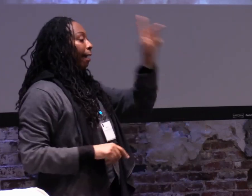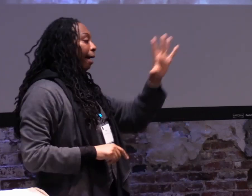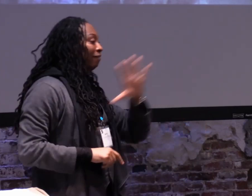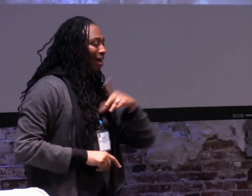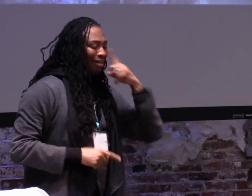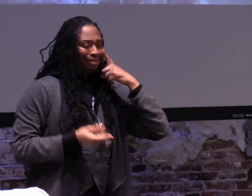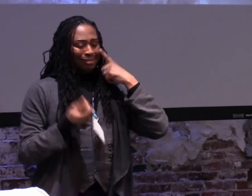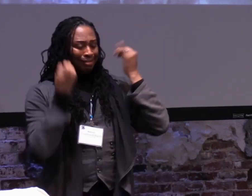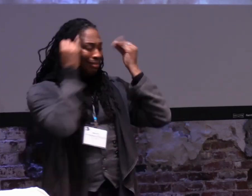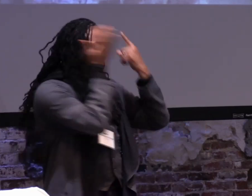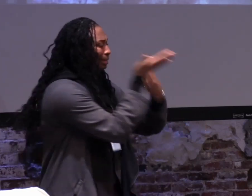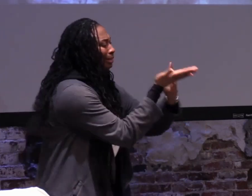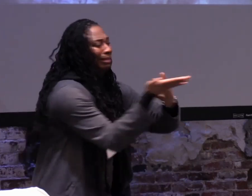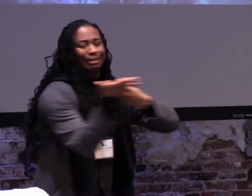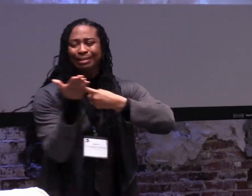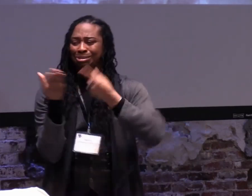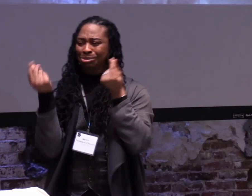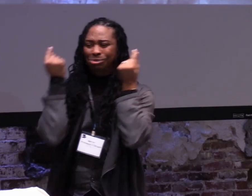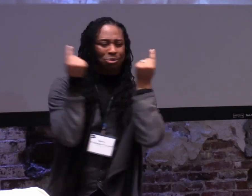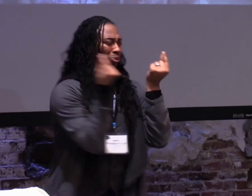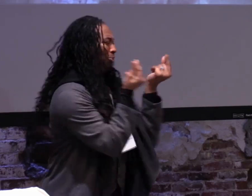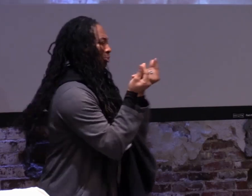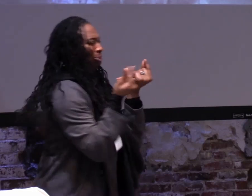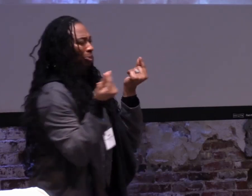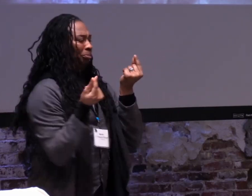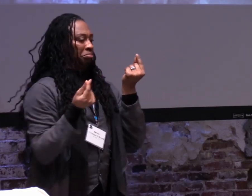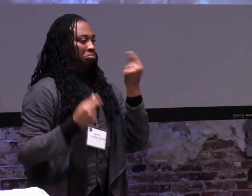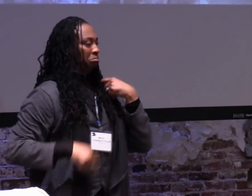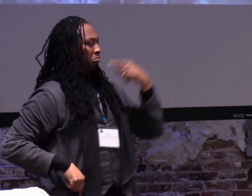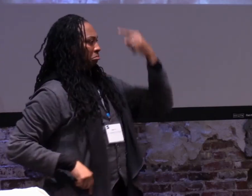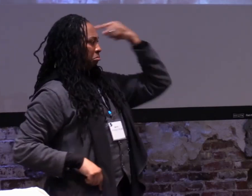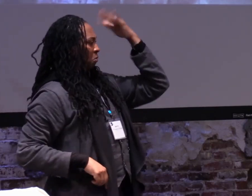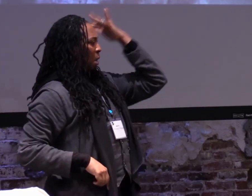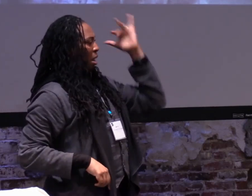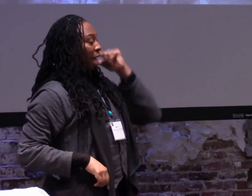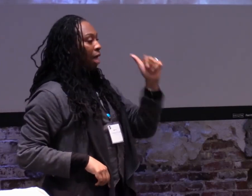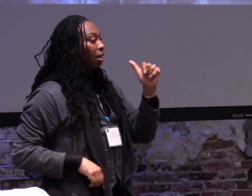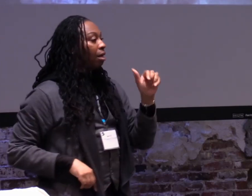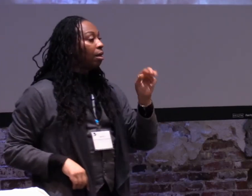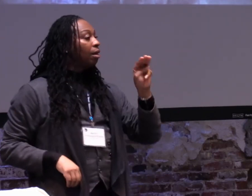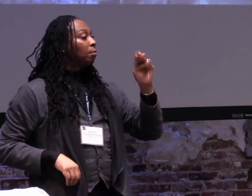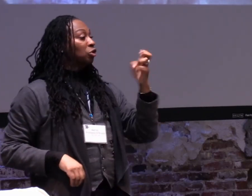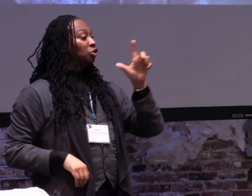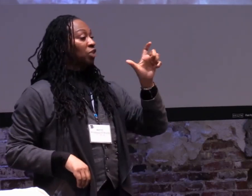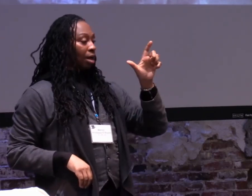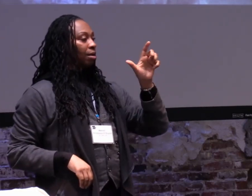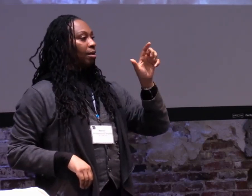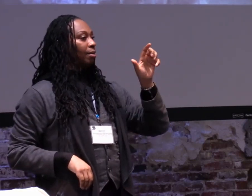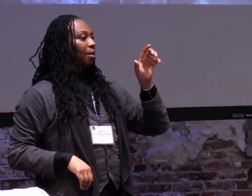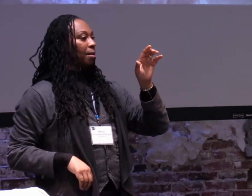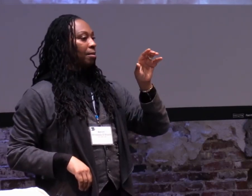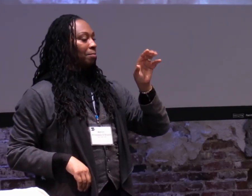And he said, well, that doesn't matter. Why don't you at least think about it? So I thought about it, and I said, why